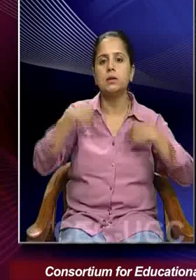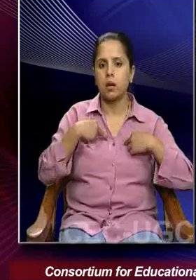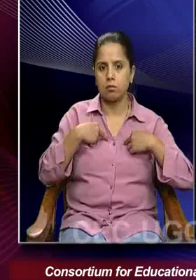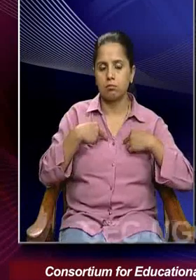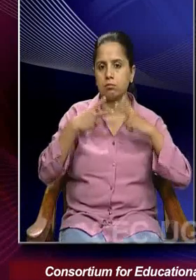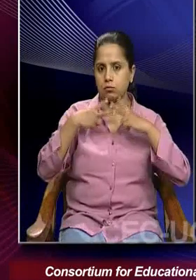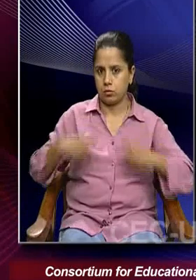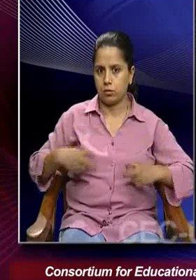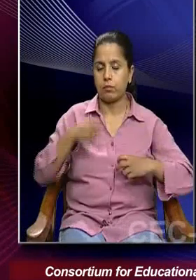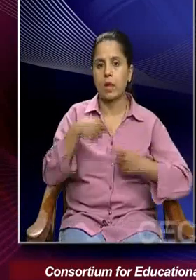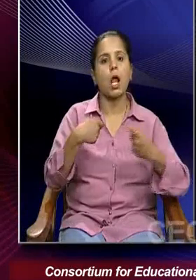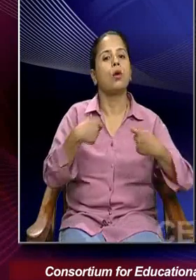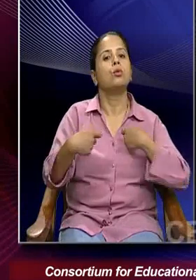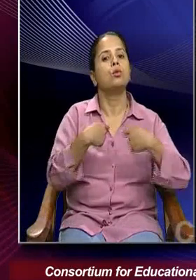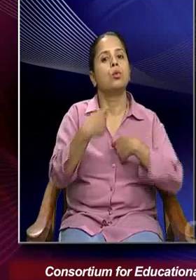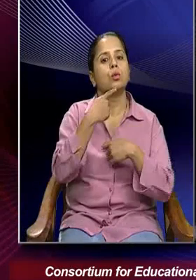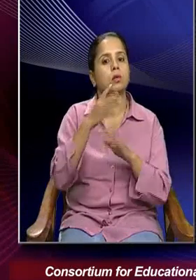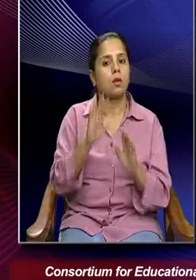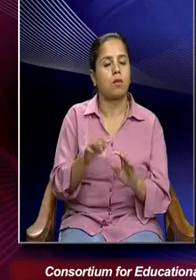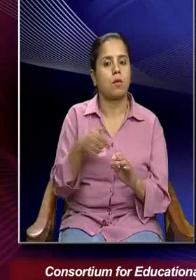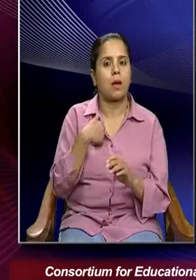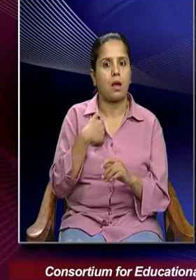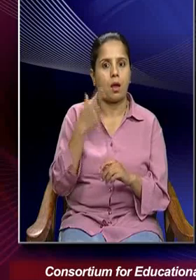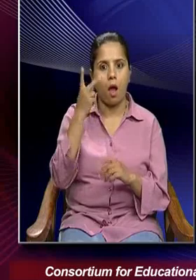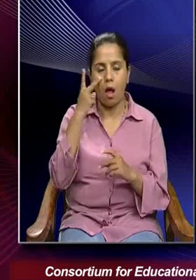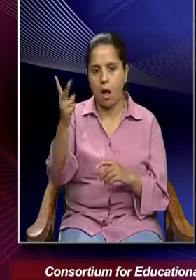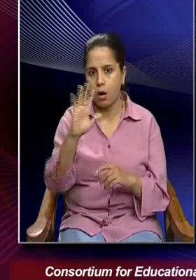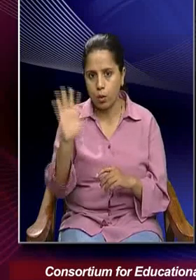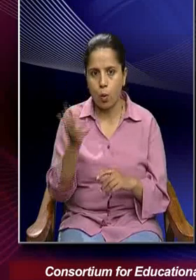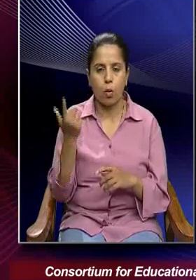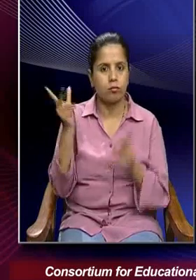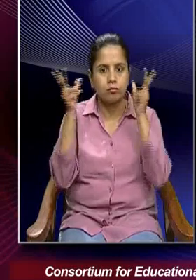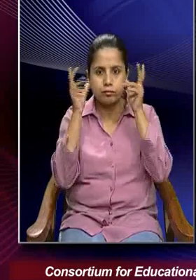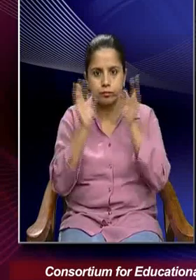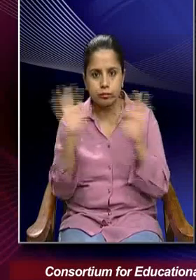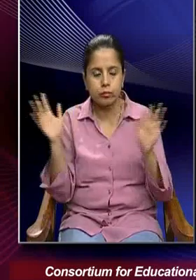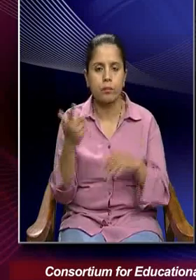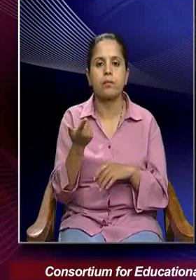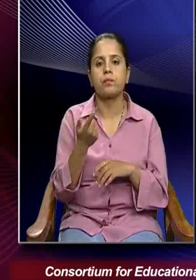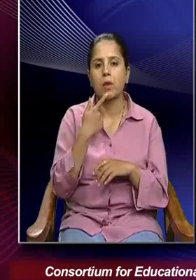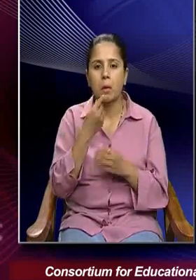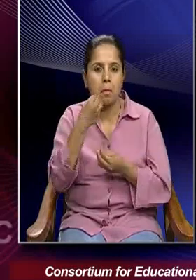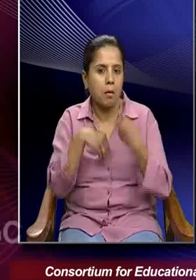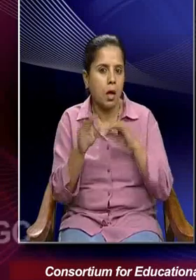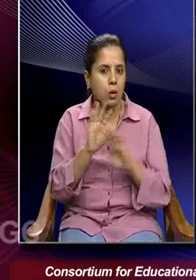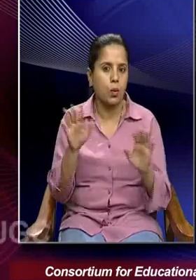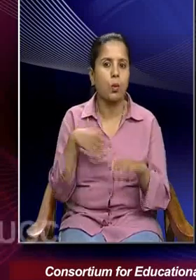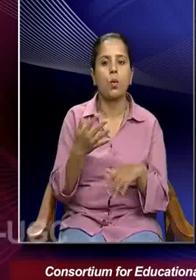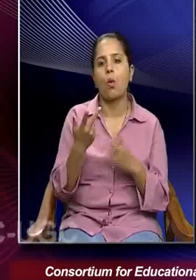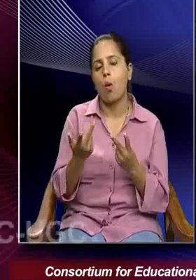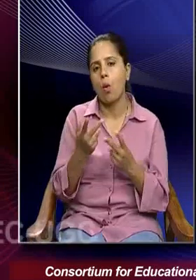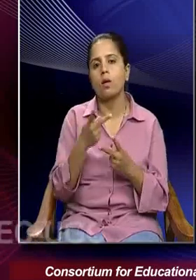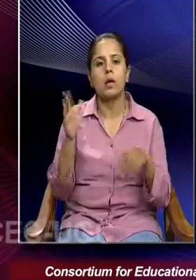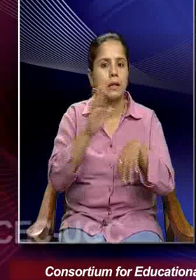So it is the control of the senses and consists in withdrawing